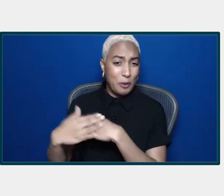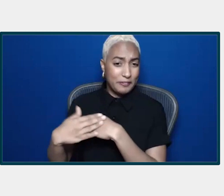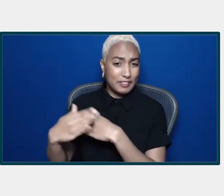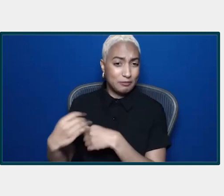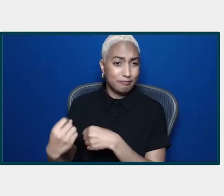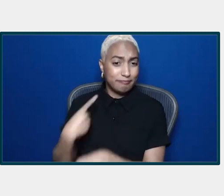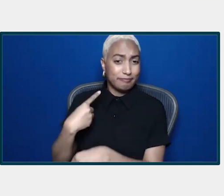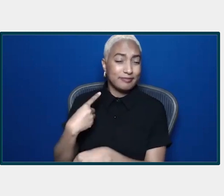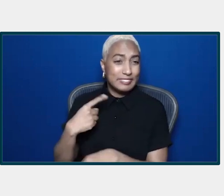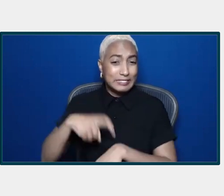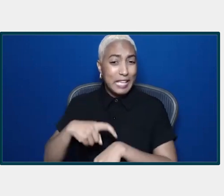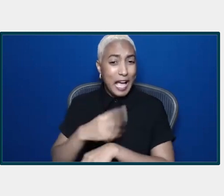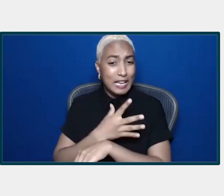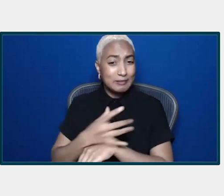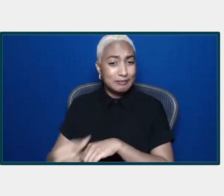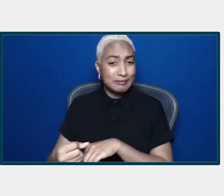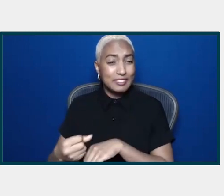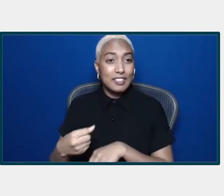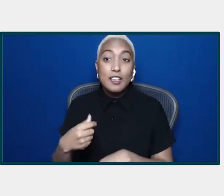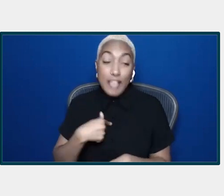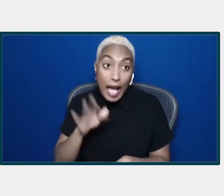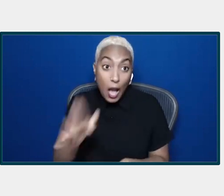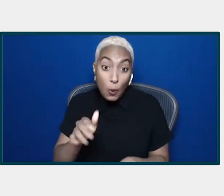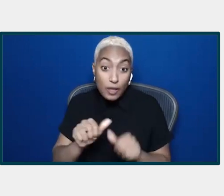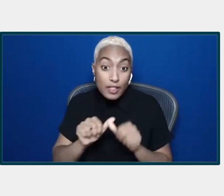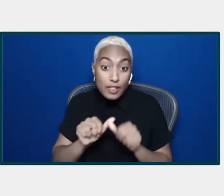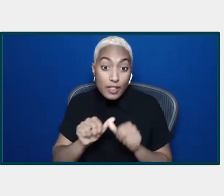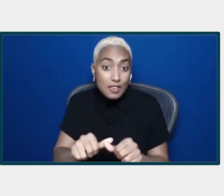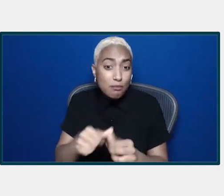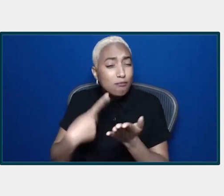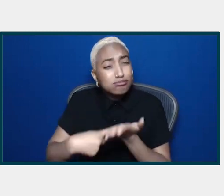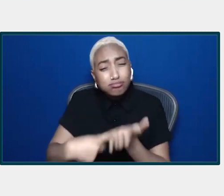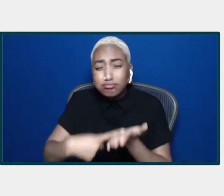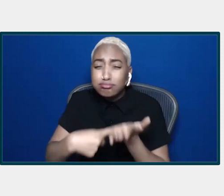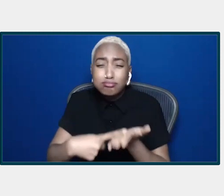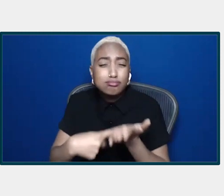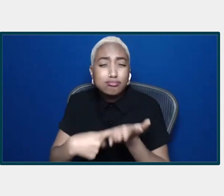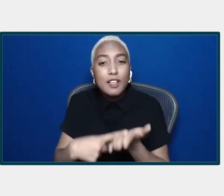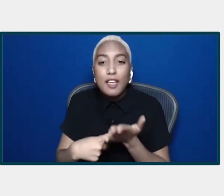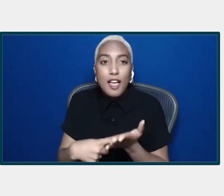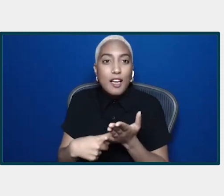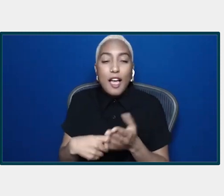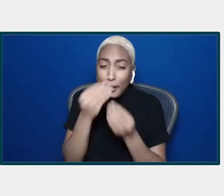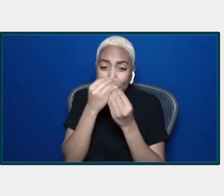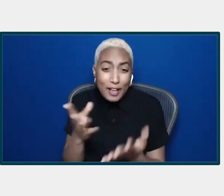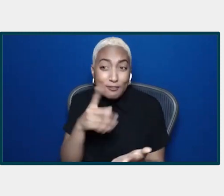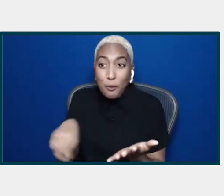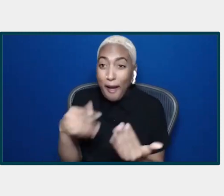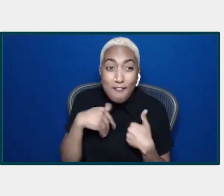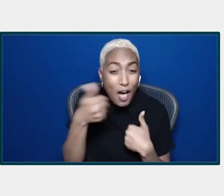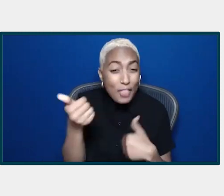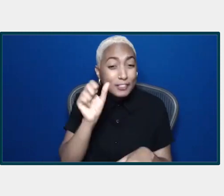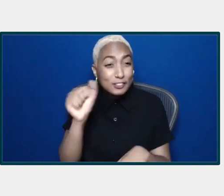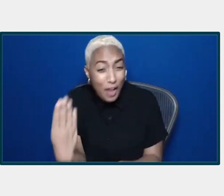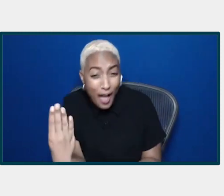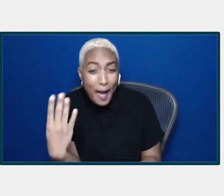or, you know, something that you're meant to be doing. I'm in my cocoon of happiness. But the producer is reminding